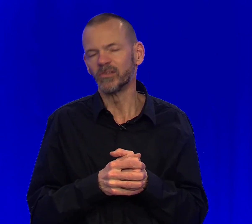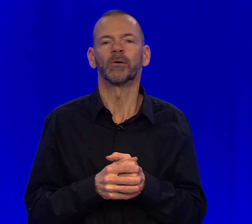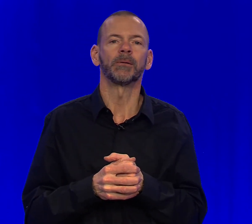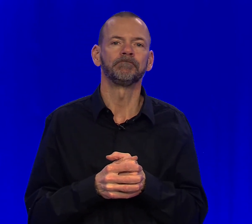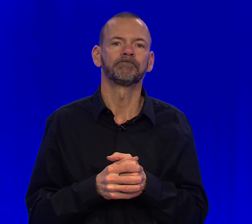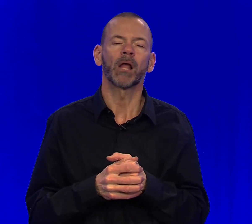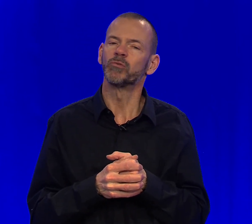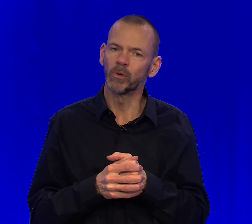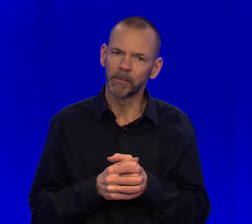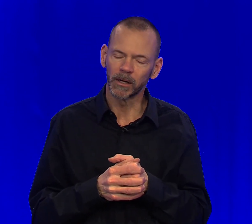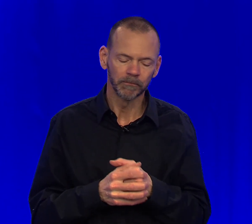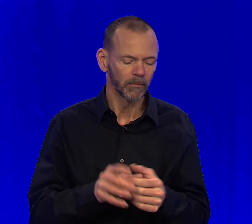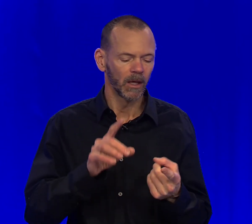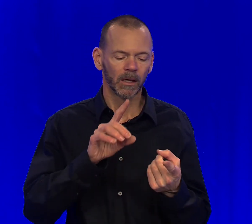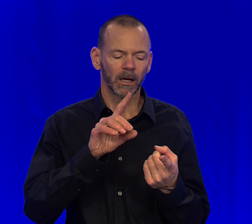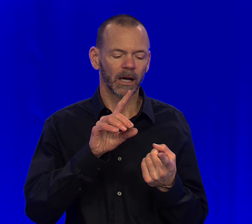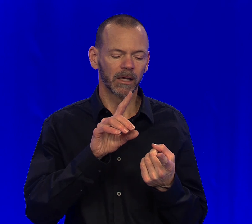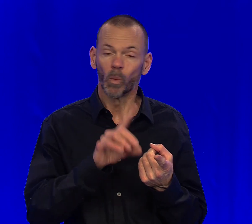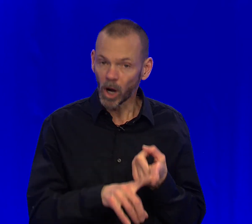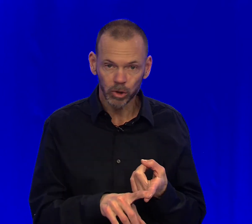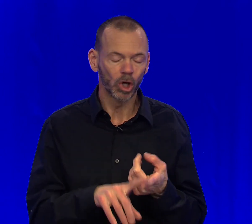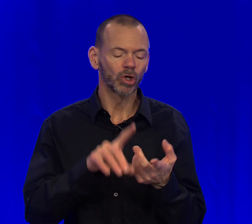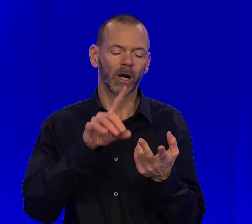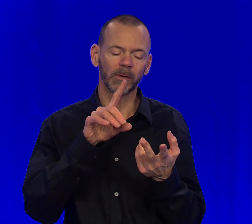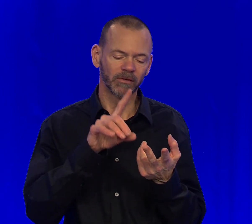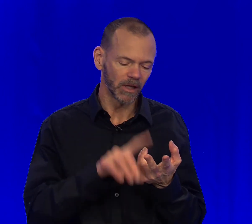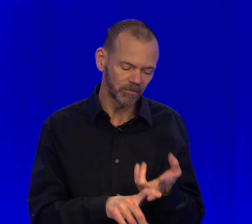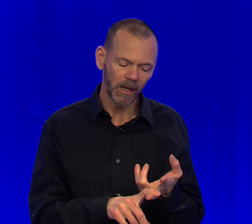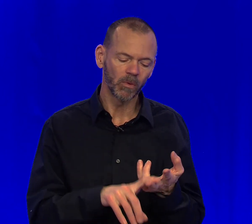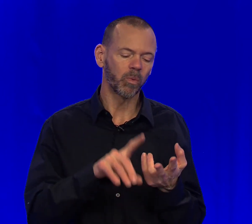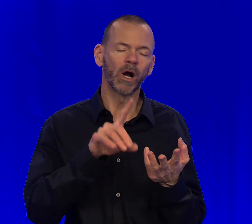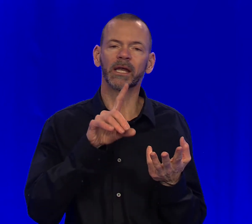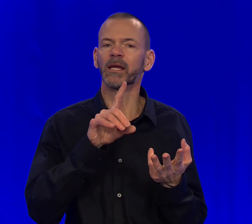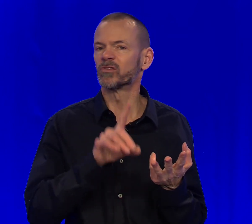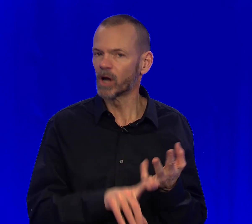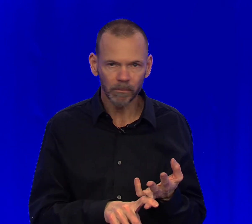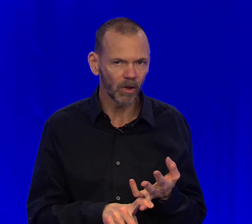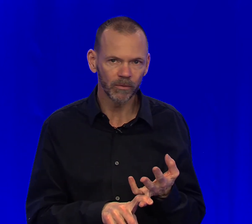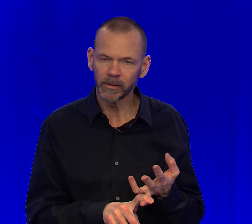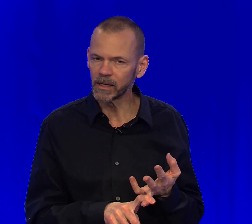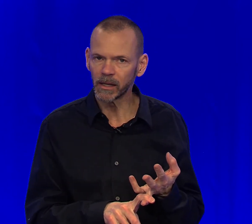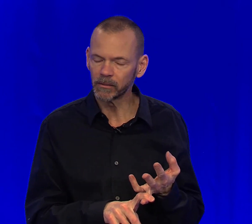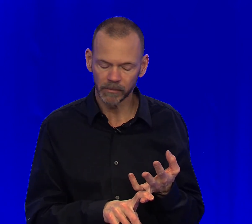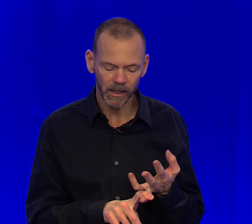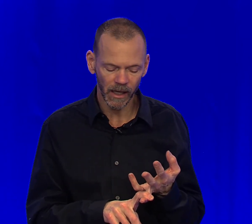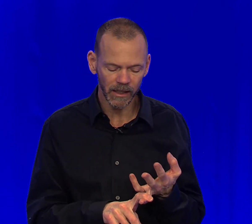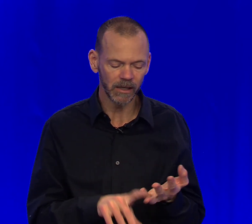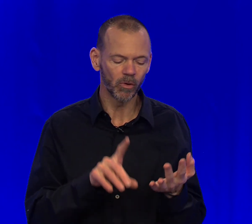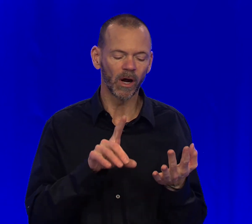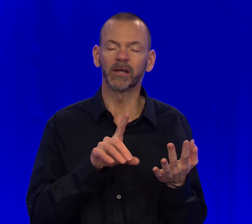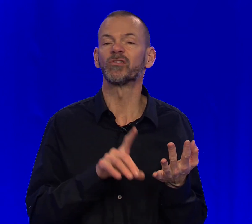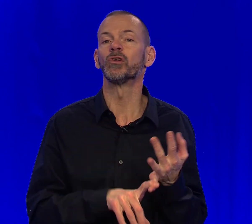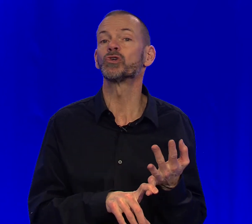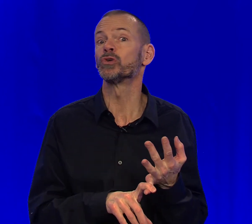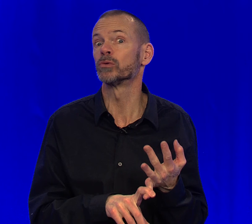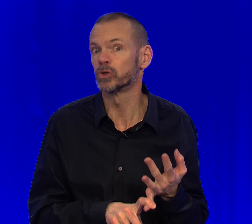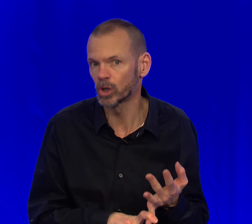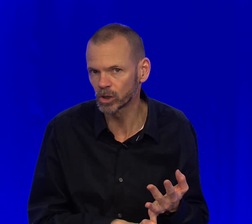know what, I'm doing better. I can walk longer. I'm having less pain with walking. It's not bothering me at night anymore. I can snowshoe longer